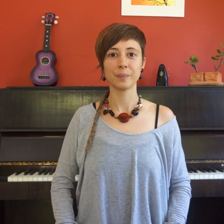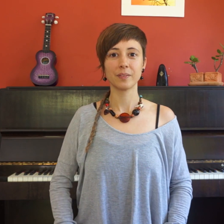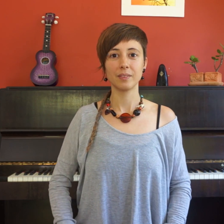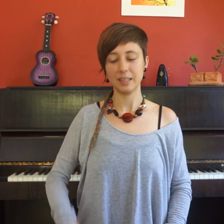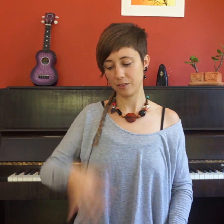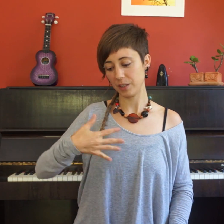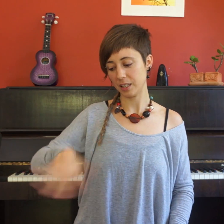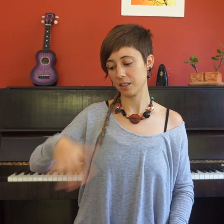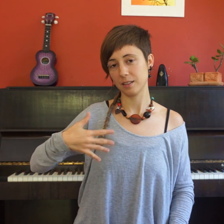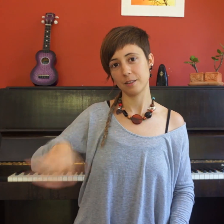This is finished.